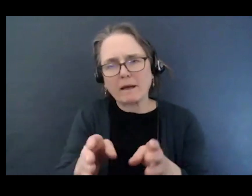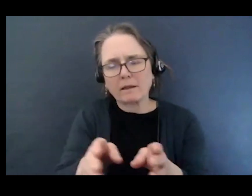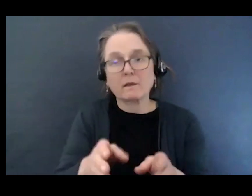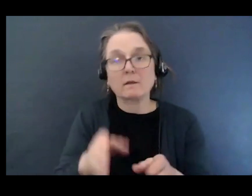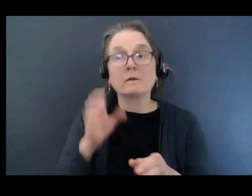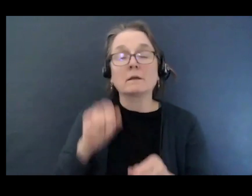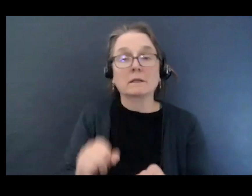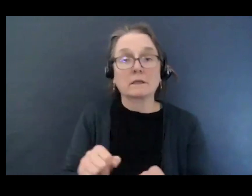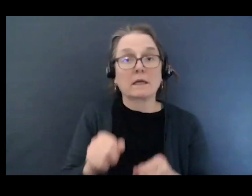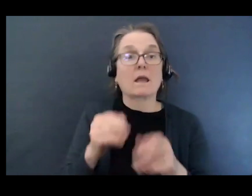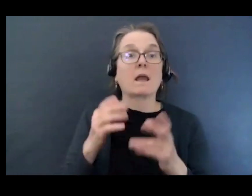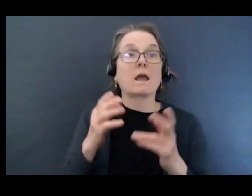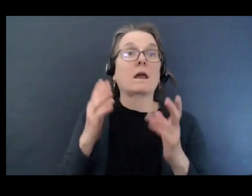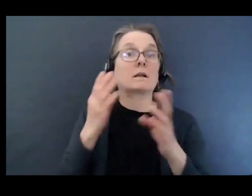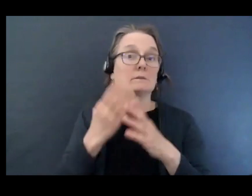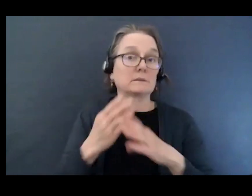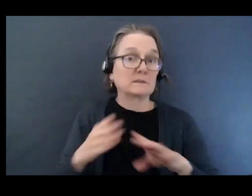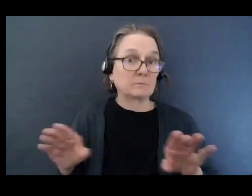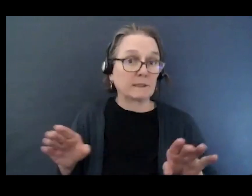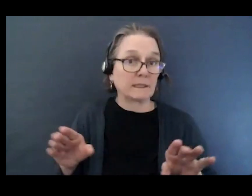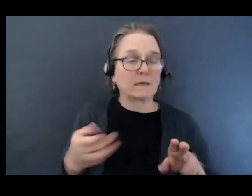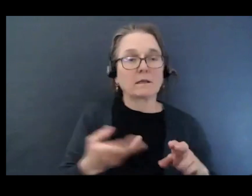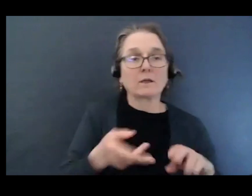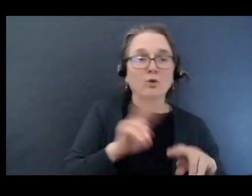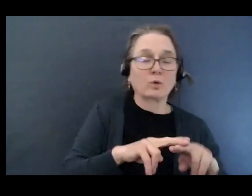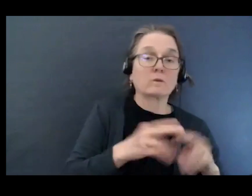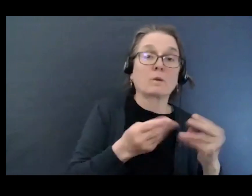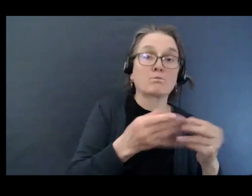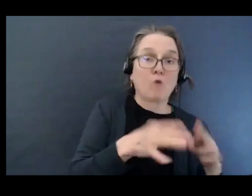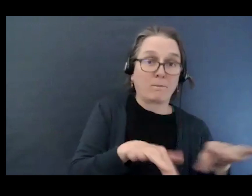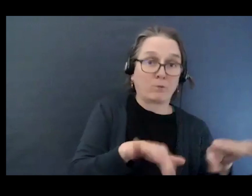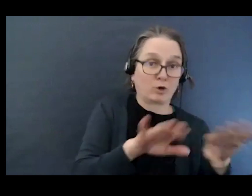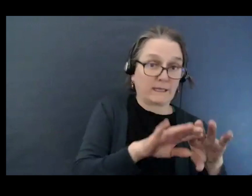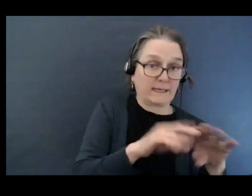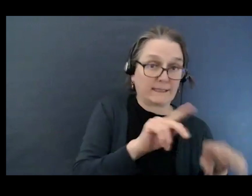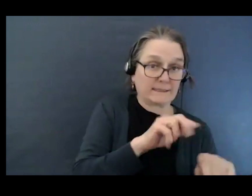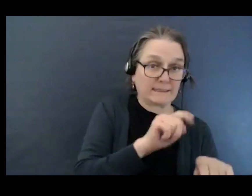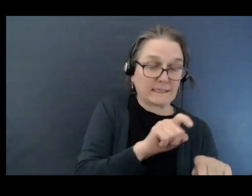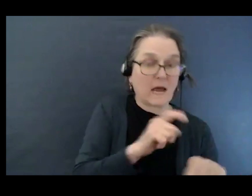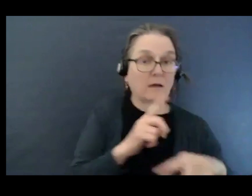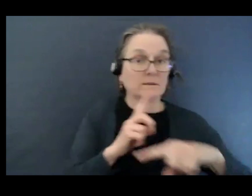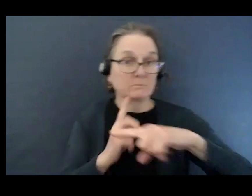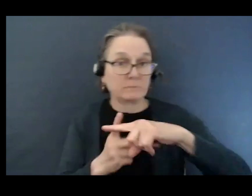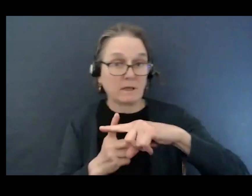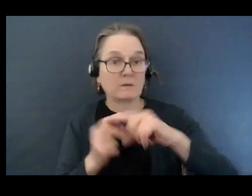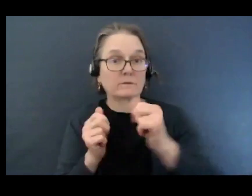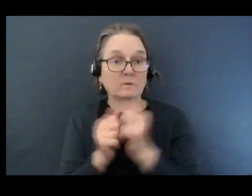Can you split it into increased property and sales tax revenues